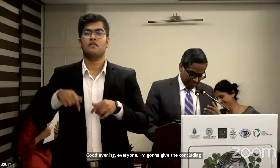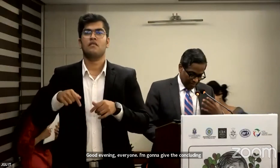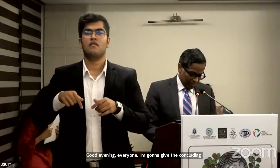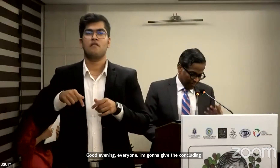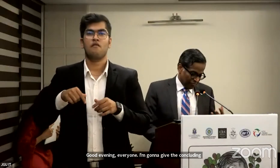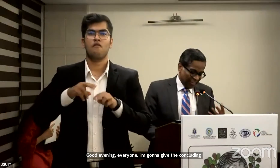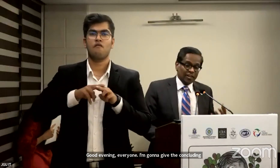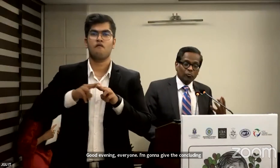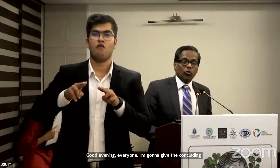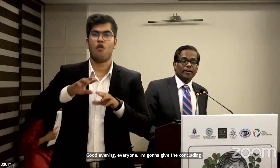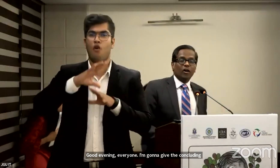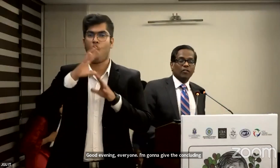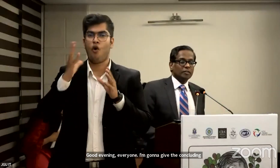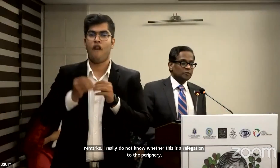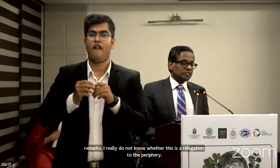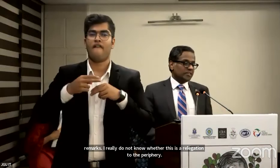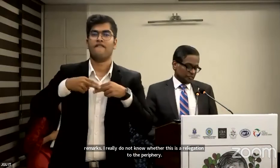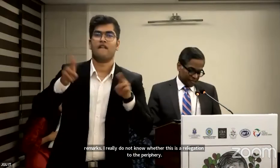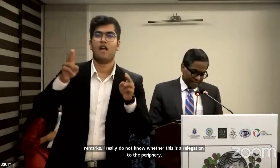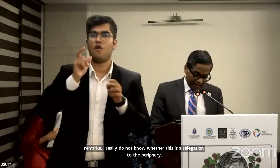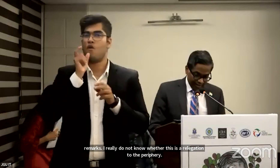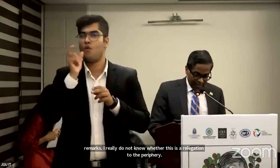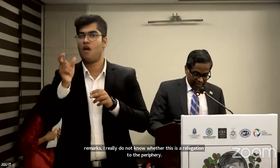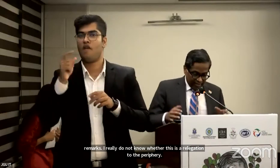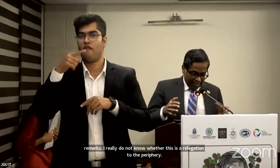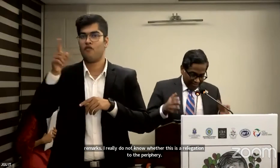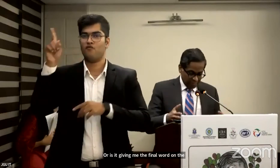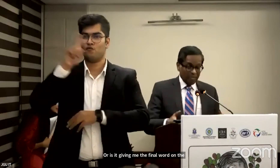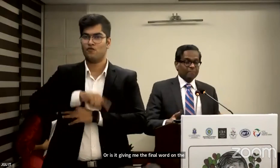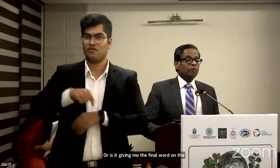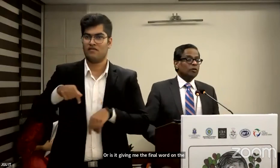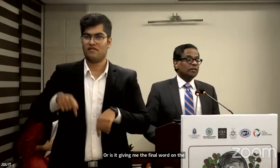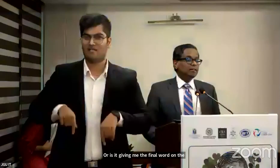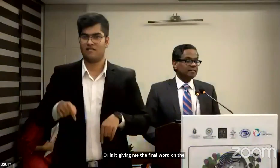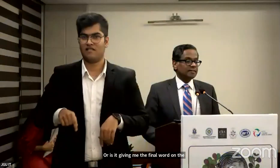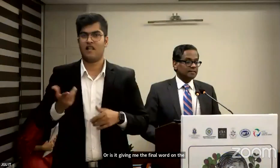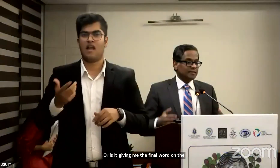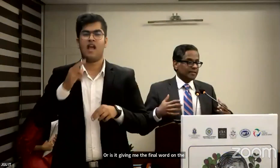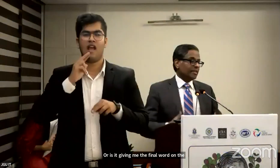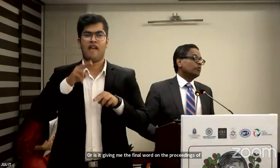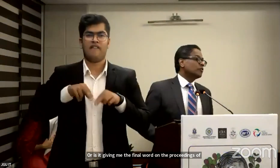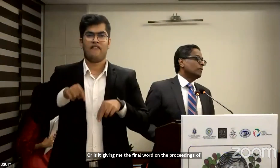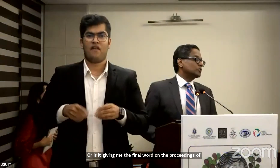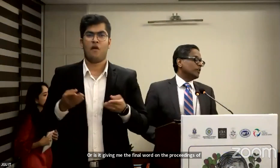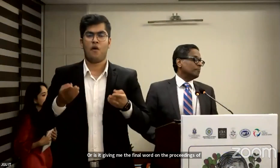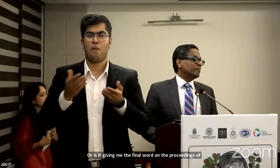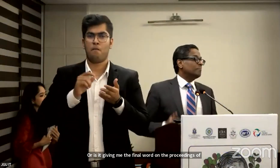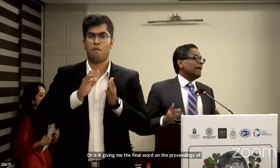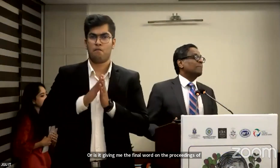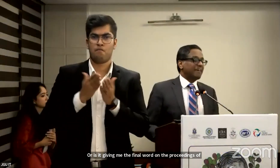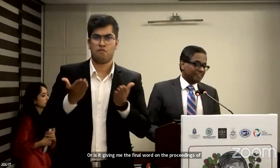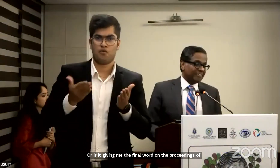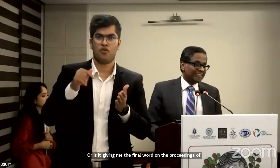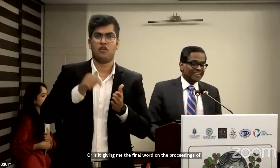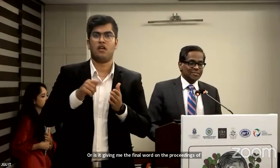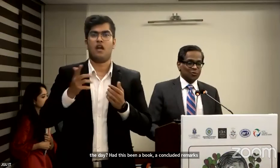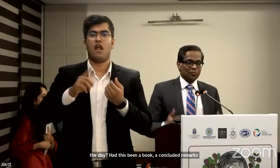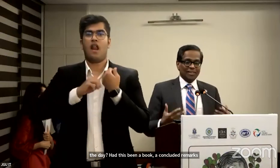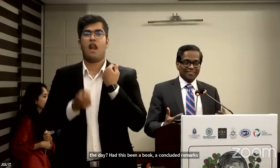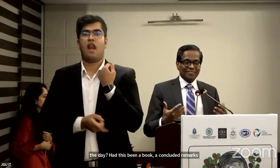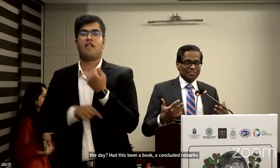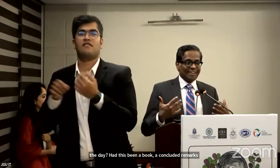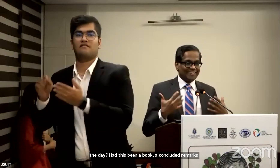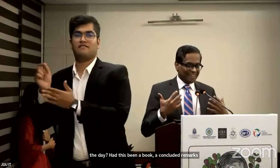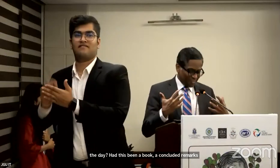it giving me the final word on the proceedings of the day. Had this been a book, concluding remarks would have become the back matter. So